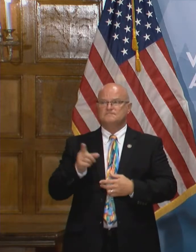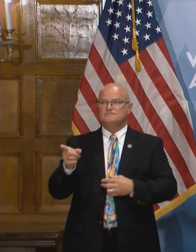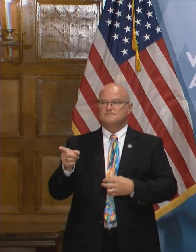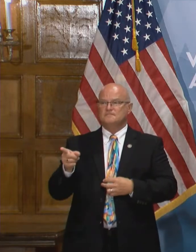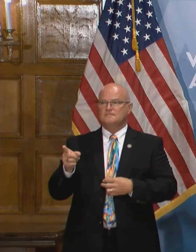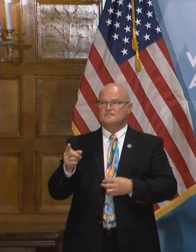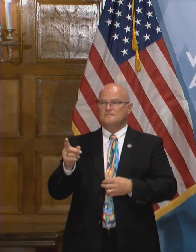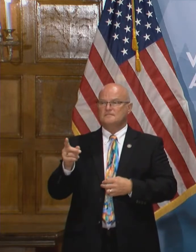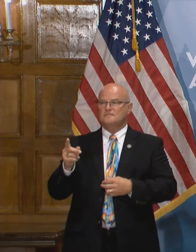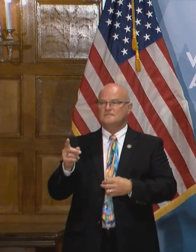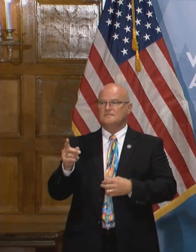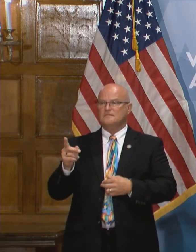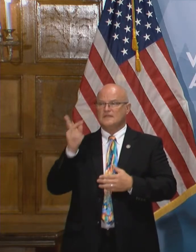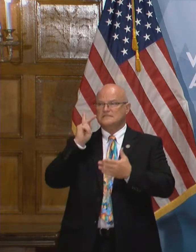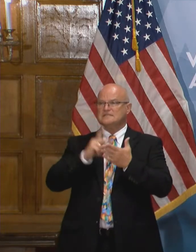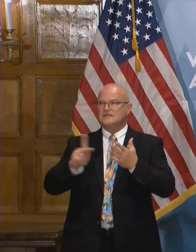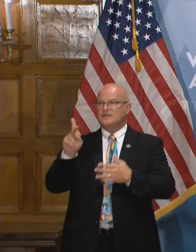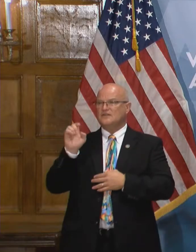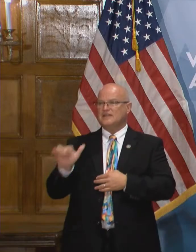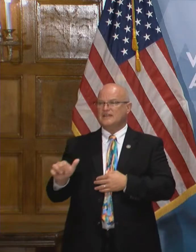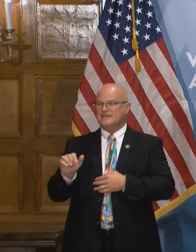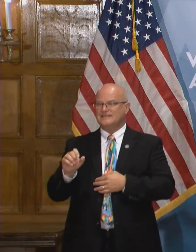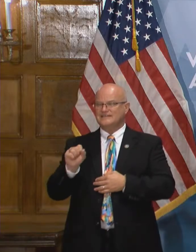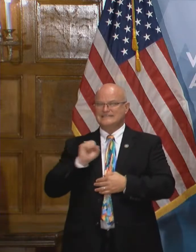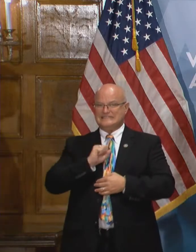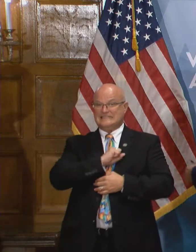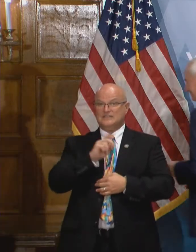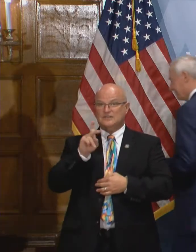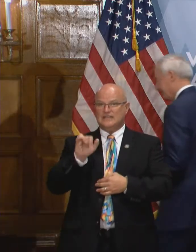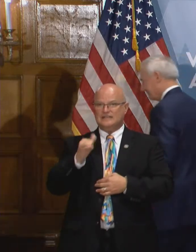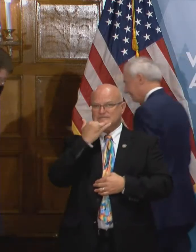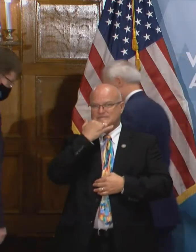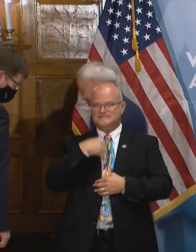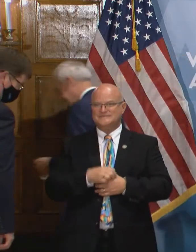Senator Key, or Secretary Key, excuse me.